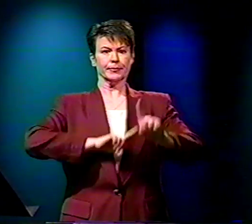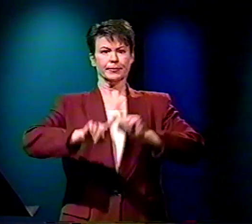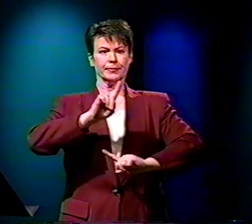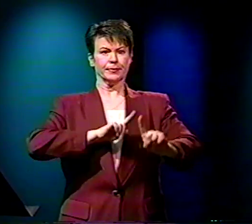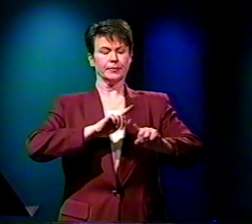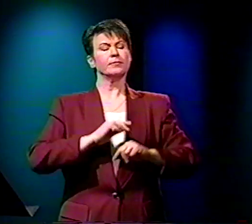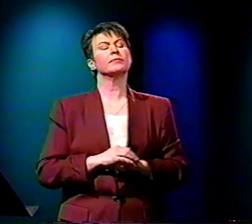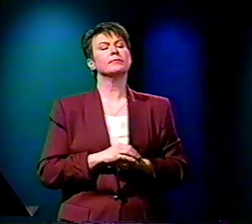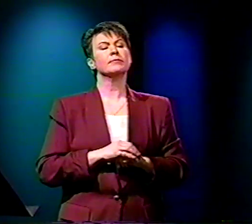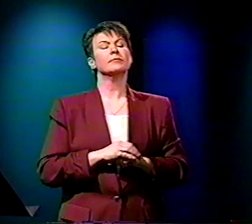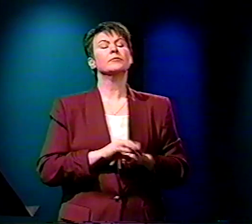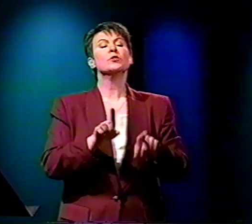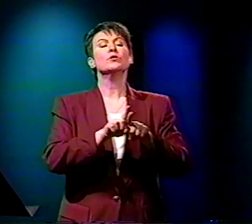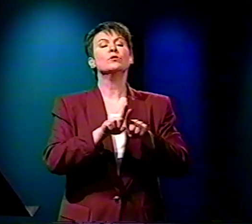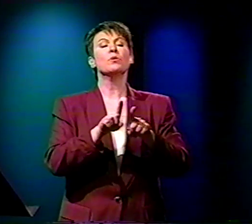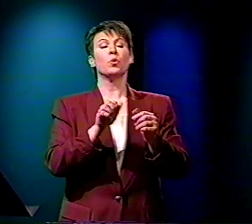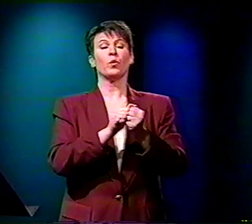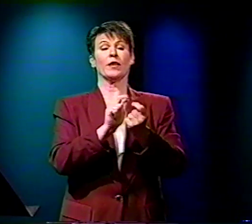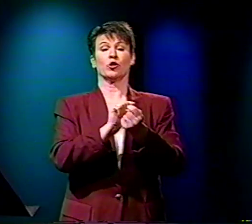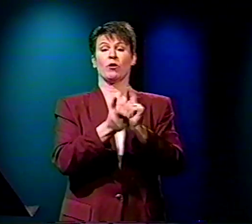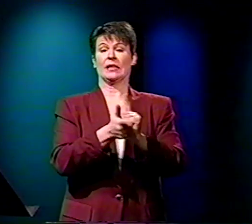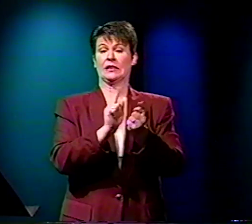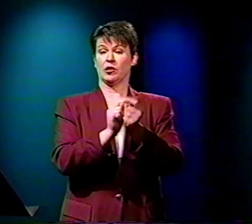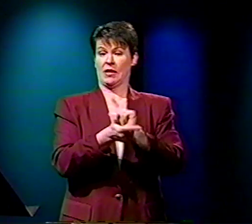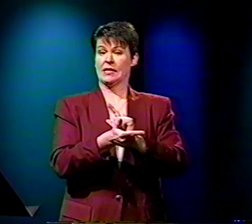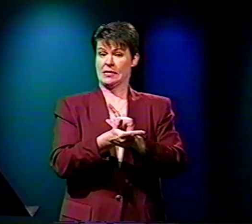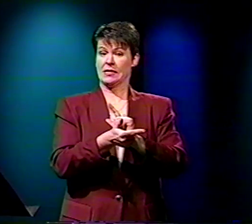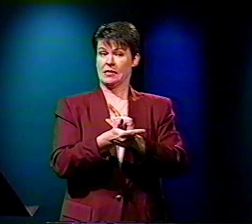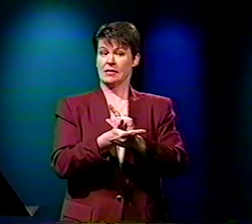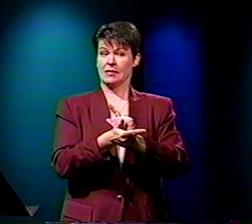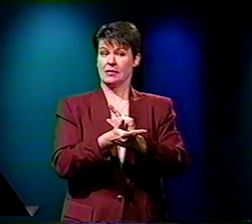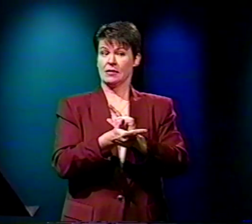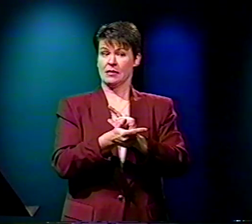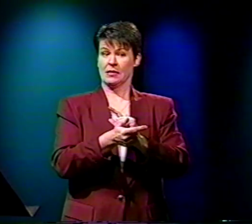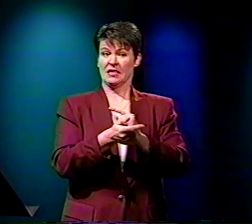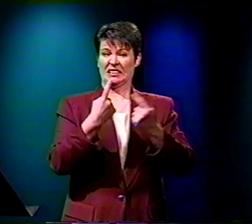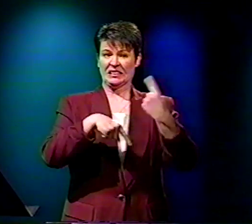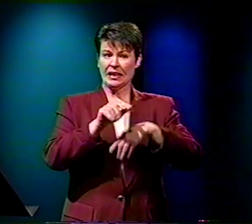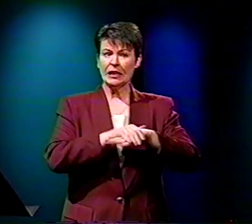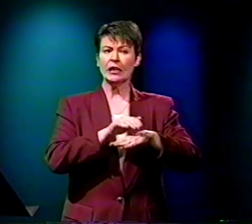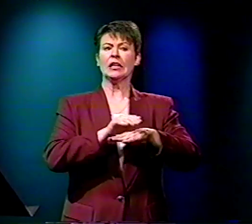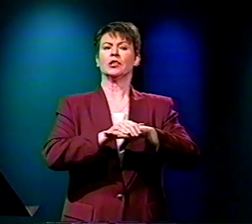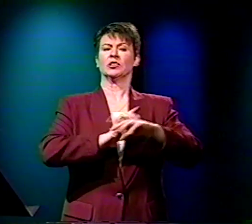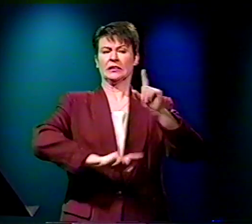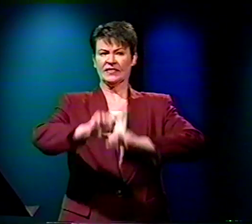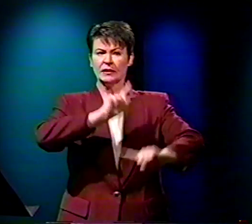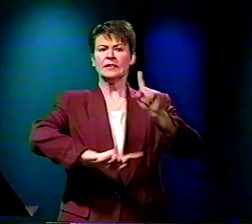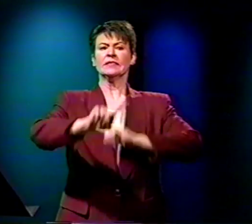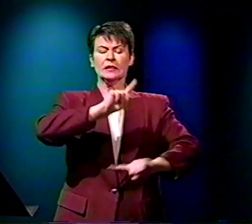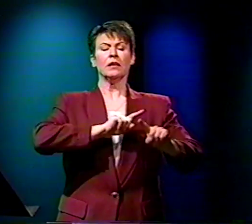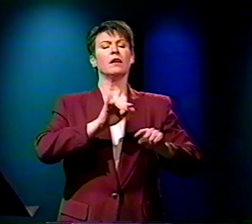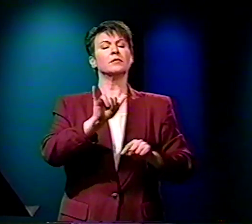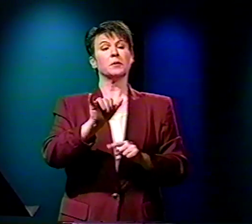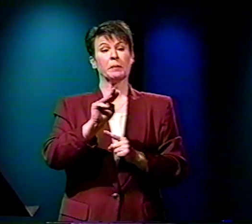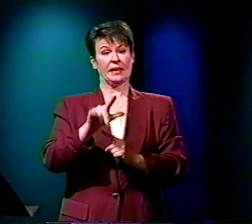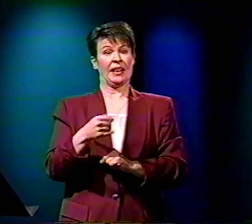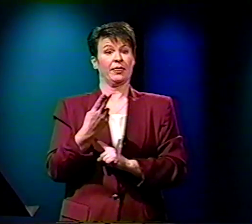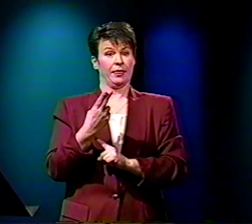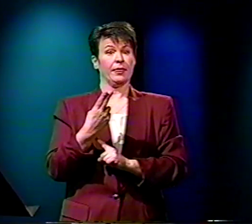lifelong, and so they have a hard time using natural facial expressions when interpreting. Another perception that exists has to do with transliterating and using signed